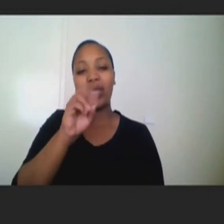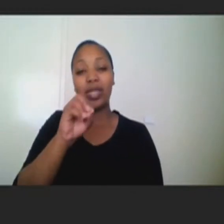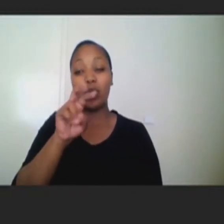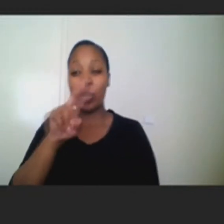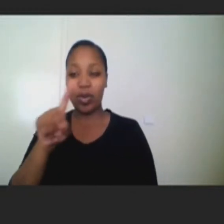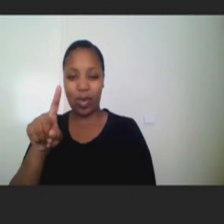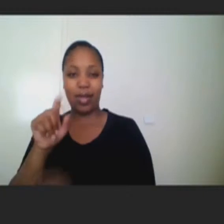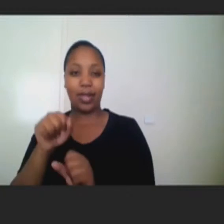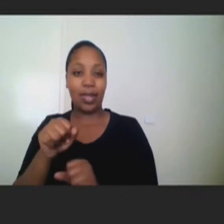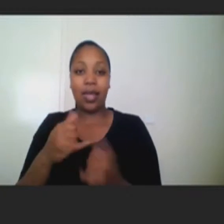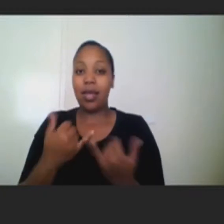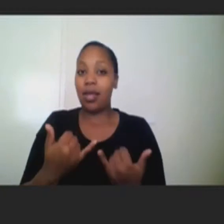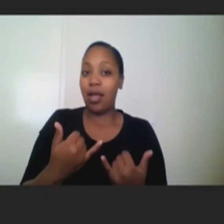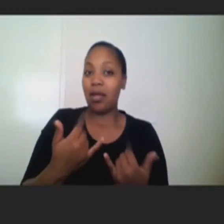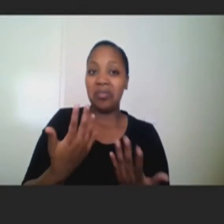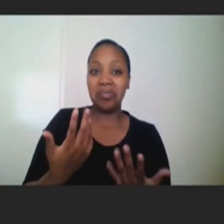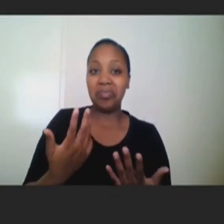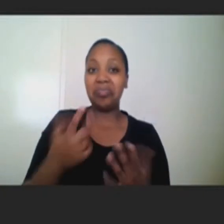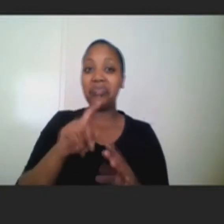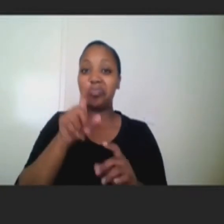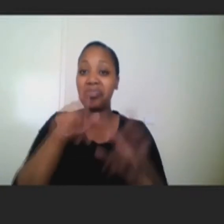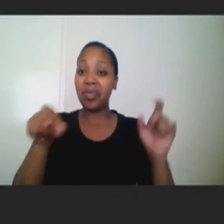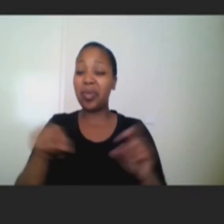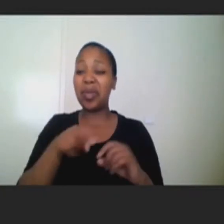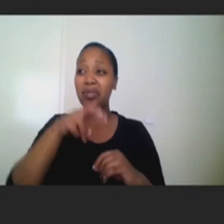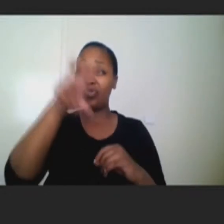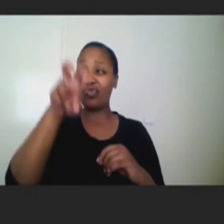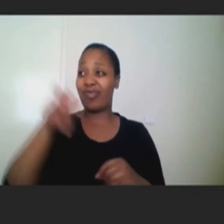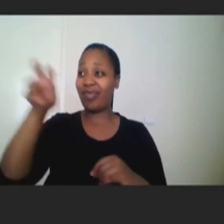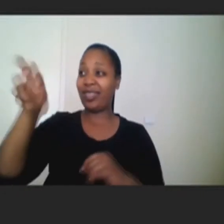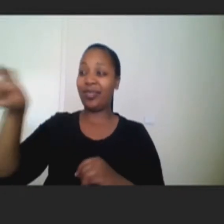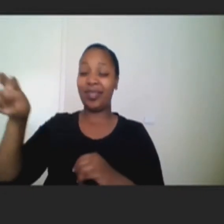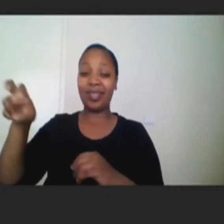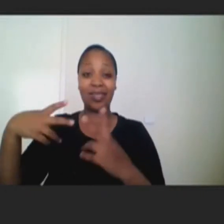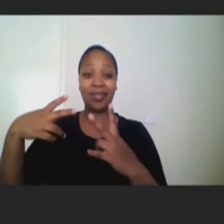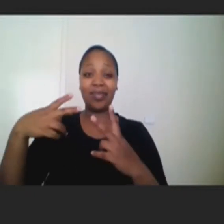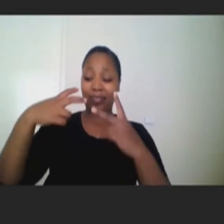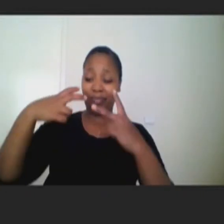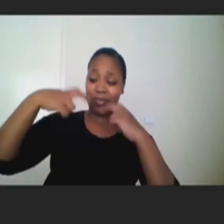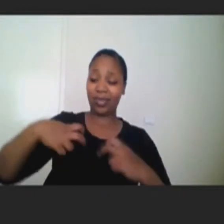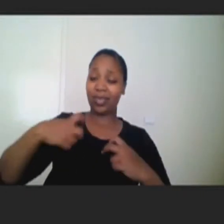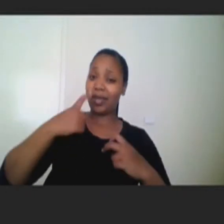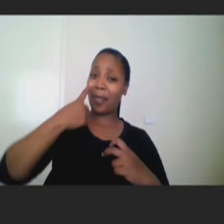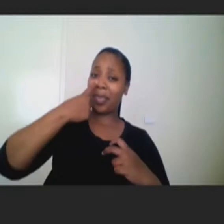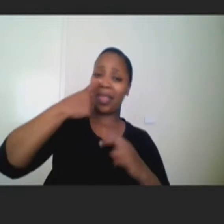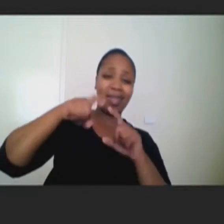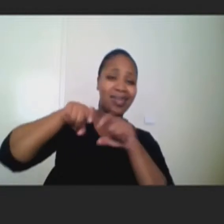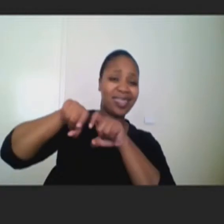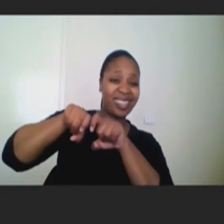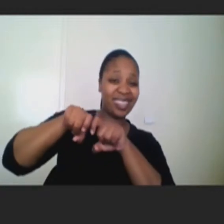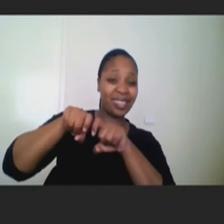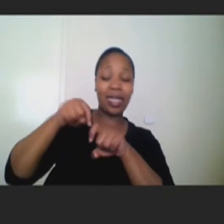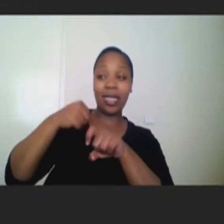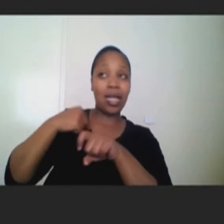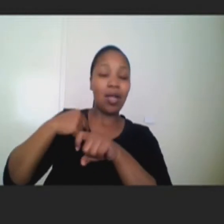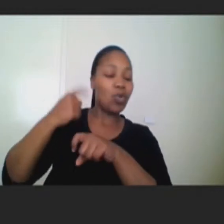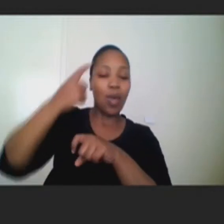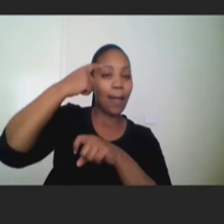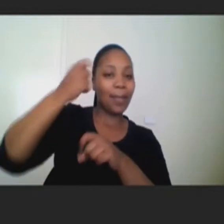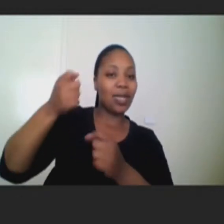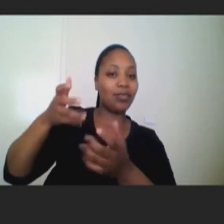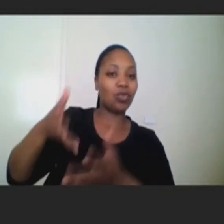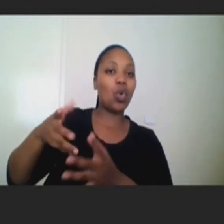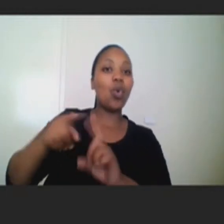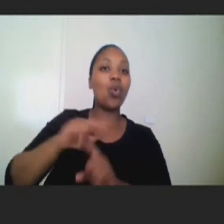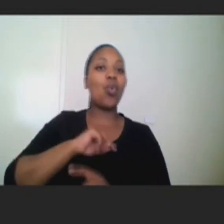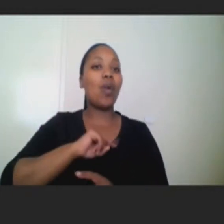Is a screening of travelers failing us, the PCR screening, and I don't believe this is the case. I think the force of infection, the number